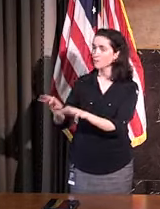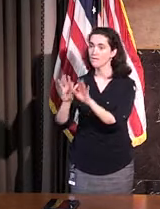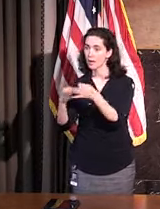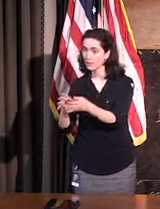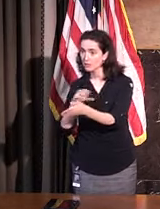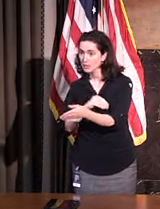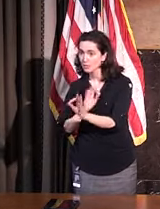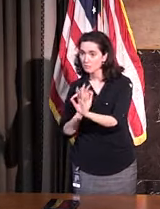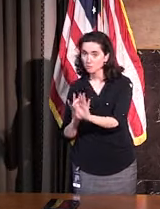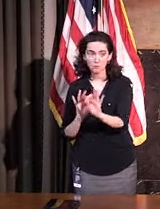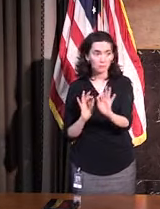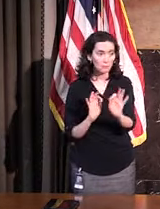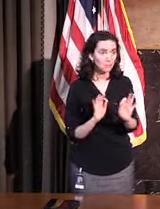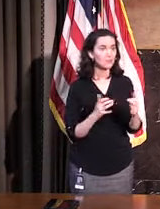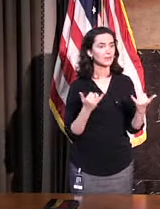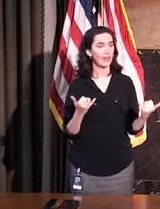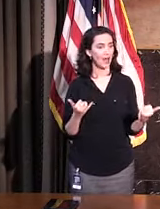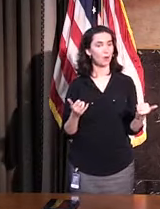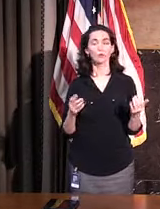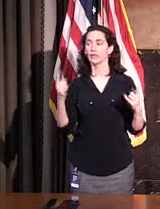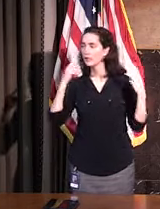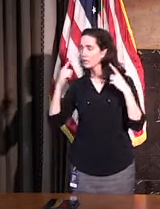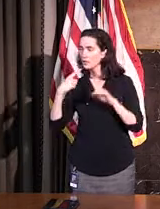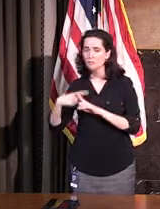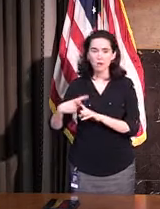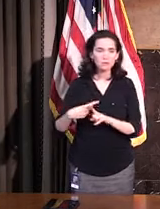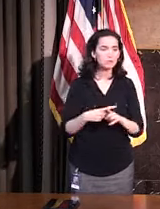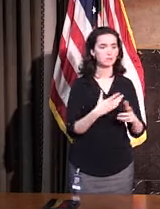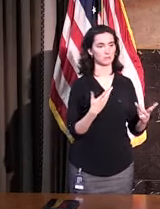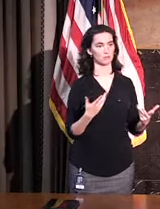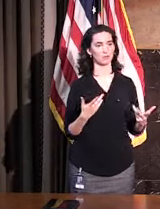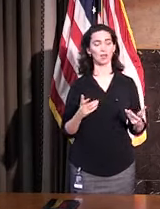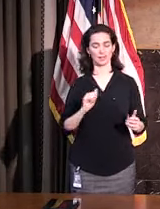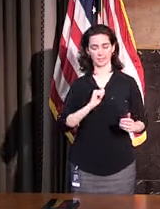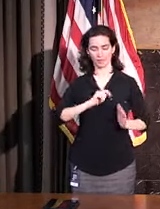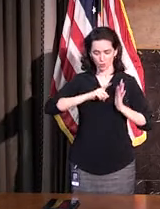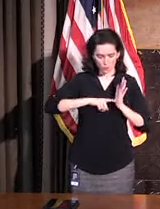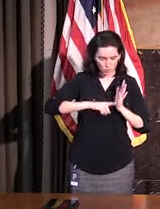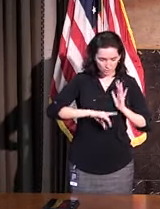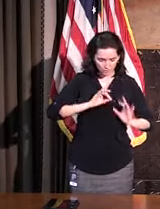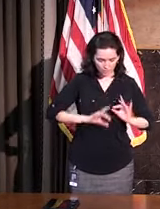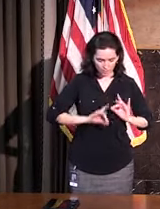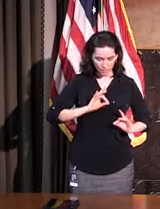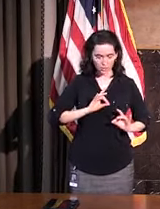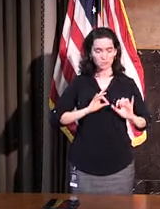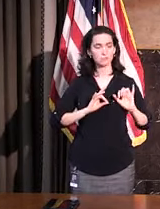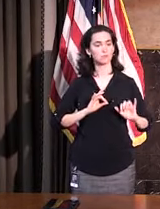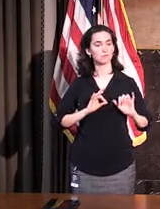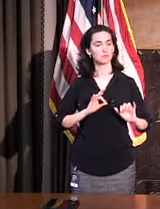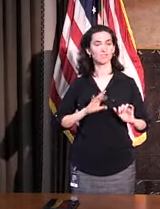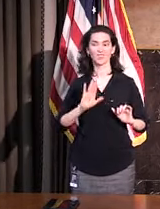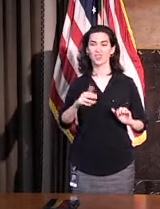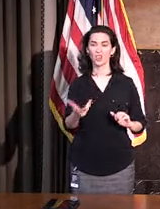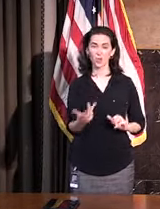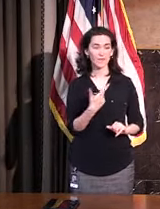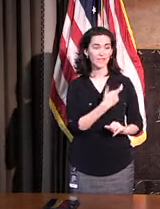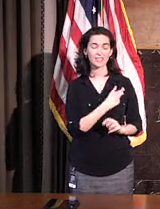vaccinated, the more that they hear about it, the more that they have time to do their own research. You know, these are three incredibly